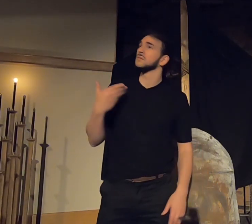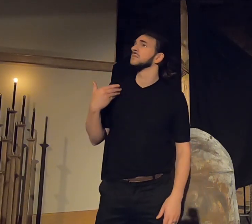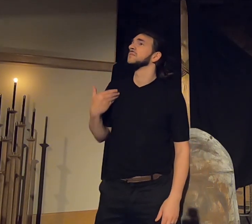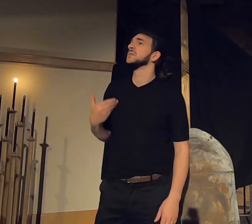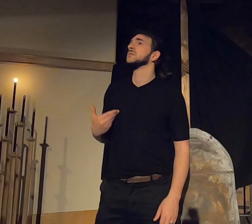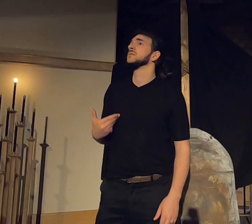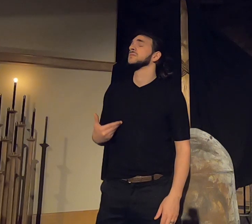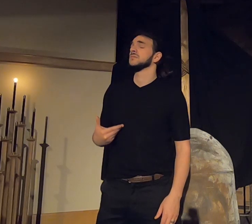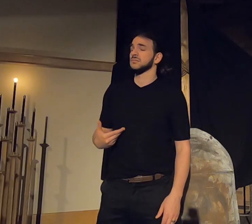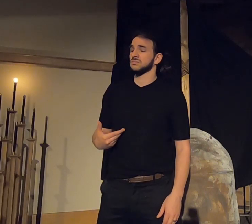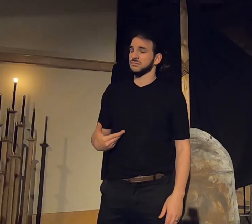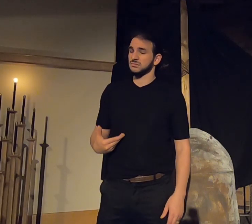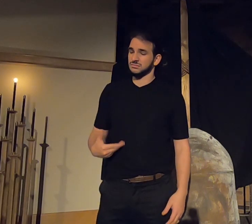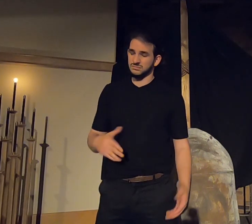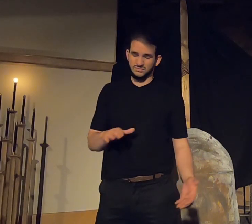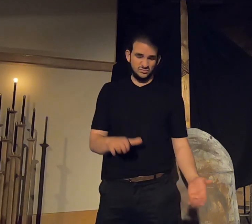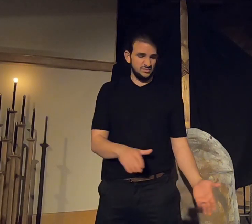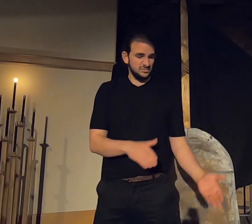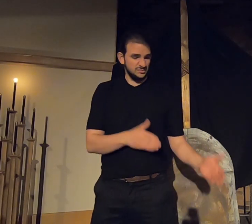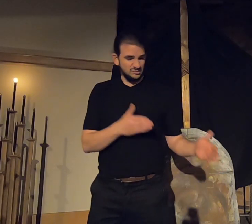die in the dirt.